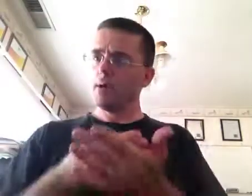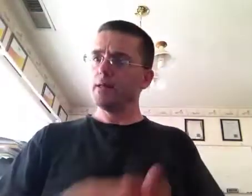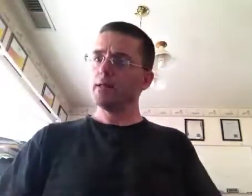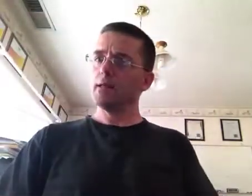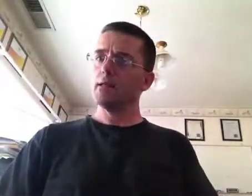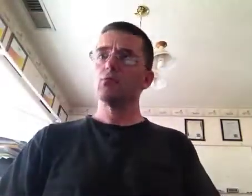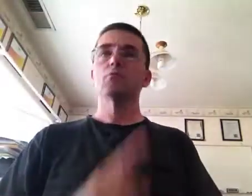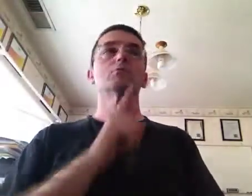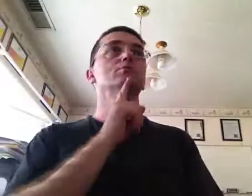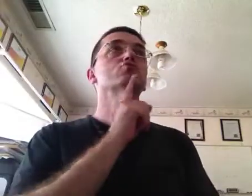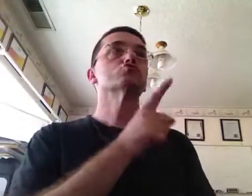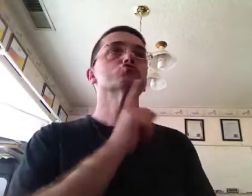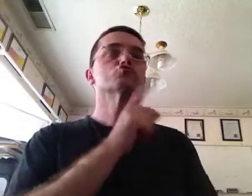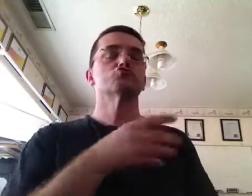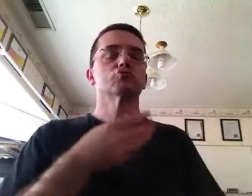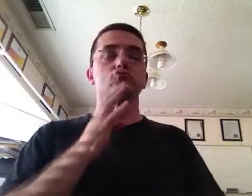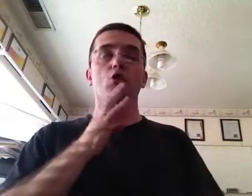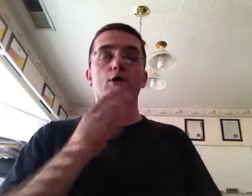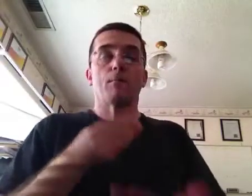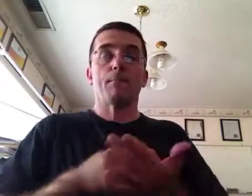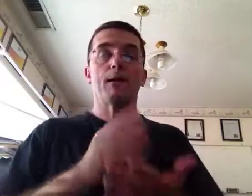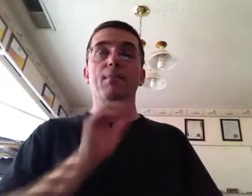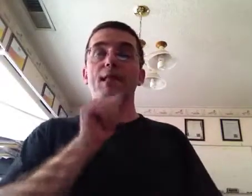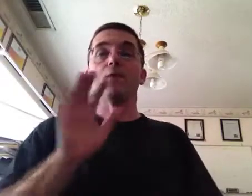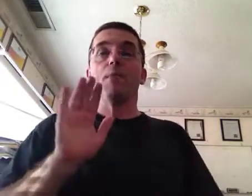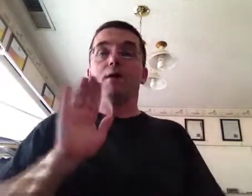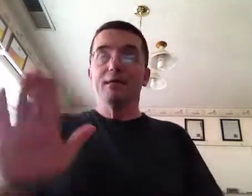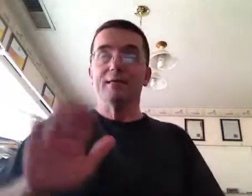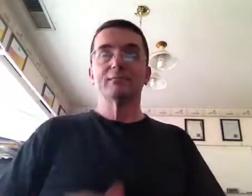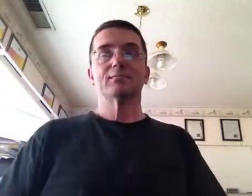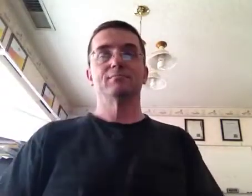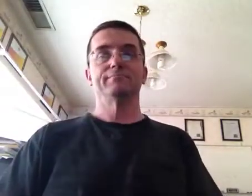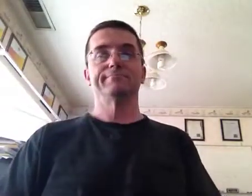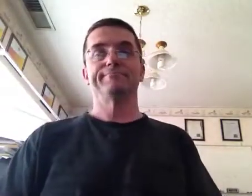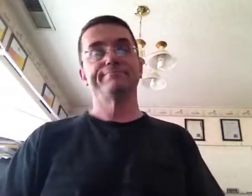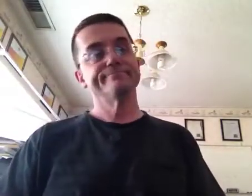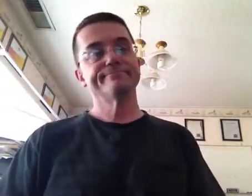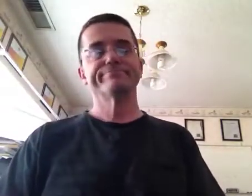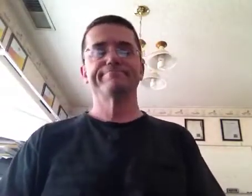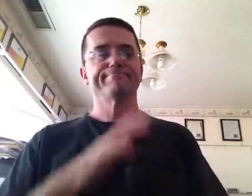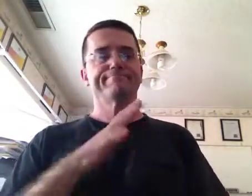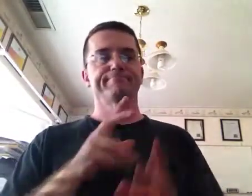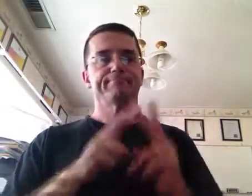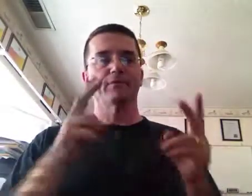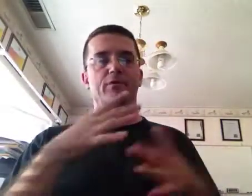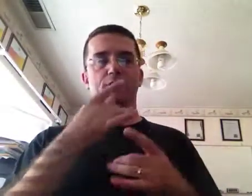True. He talks money all the time, just not about his. Interesting. Yep. You may make more than he